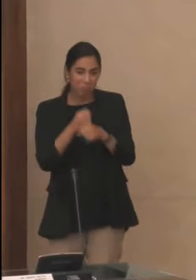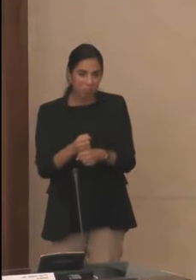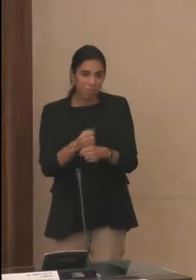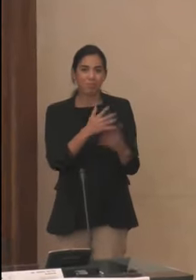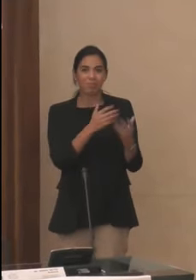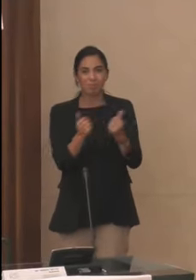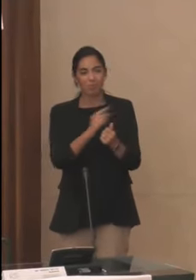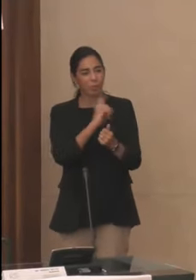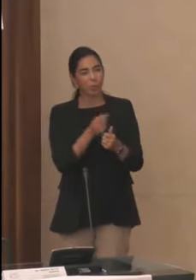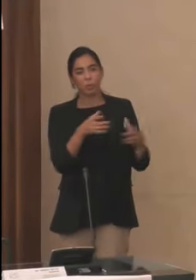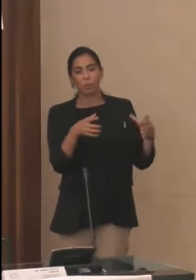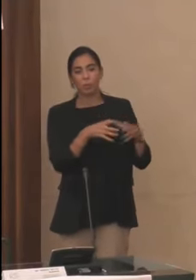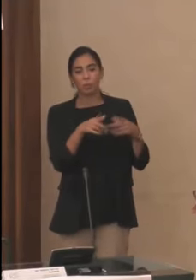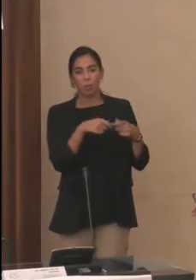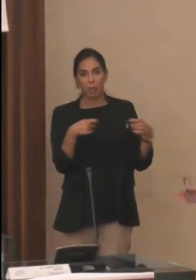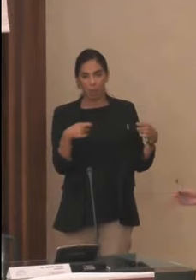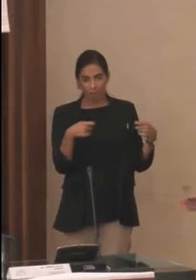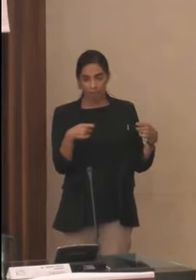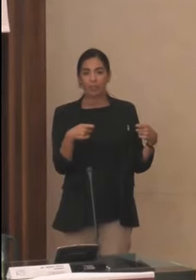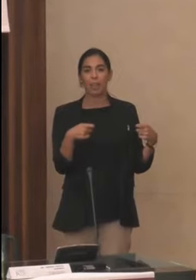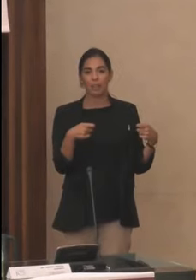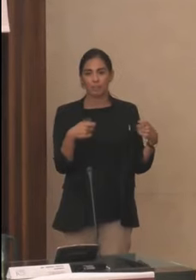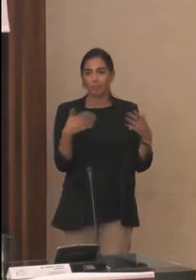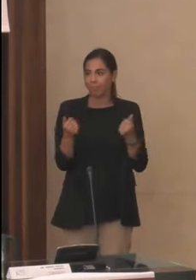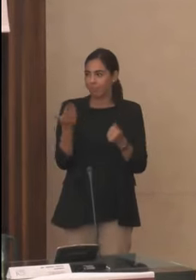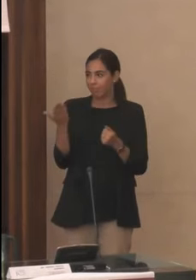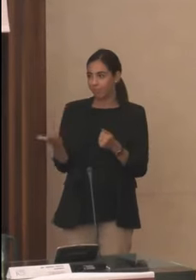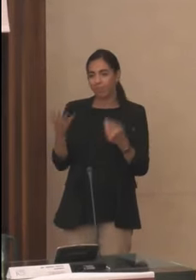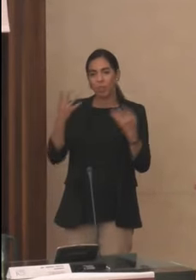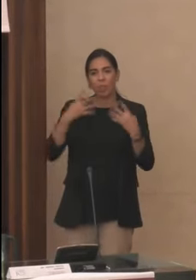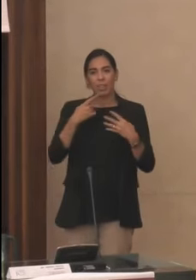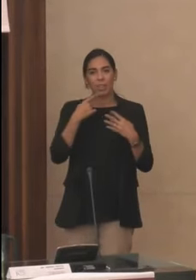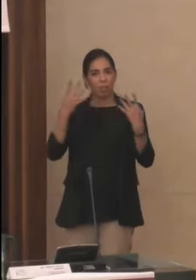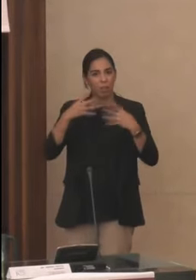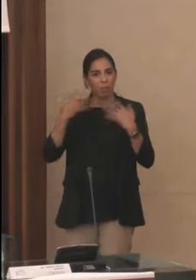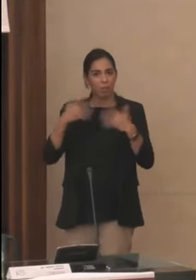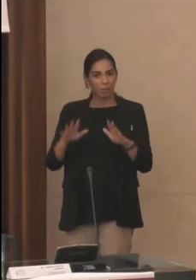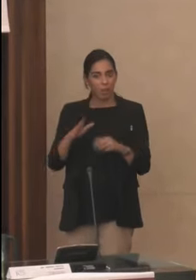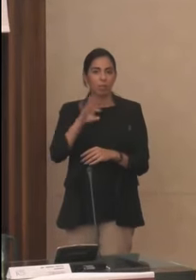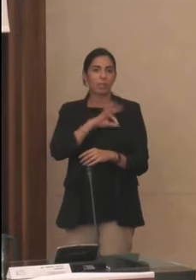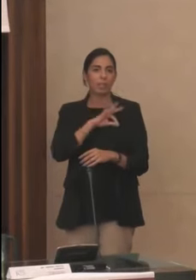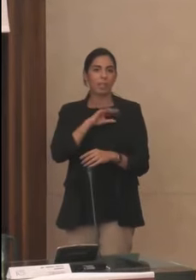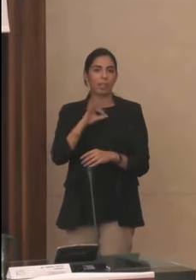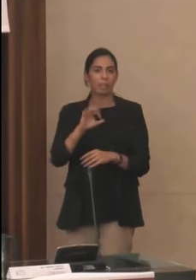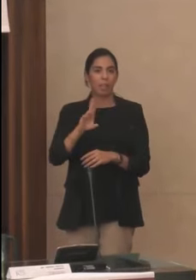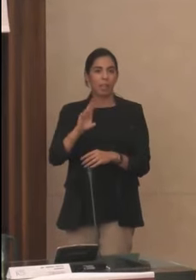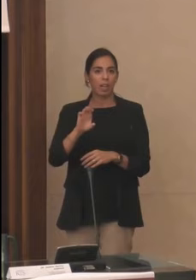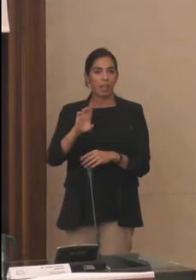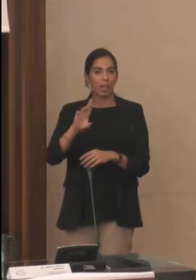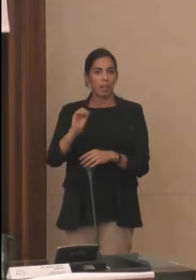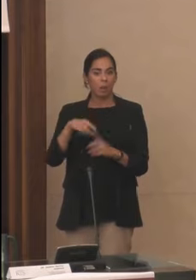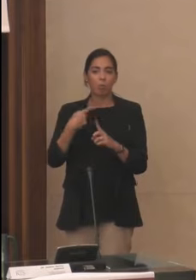Lega, ovviamente agli organizzatori, la senatrice Ferrero e tutti